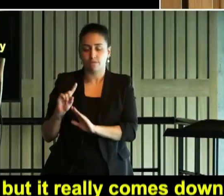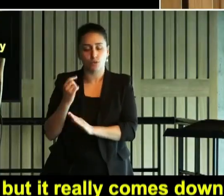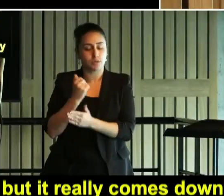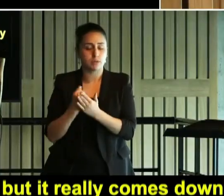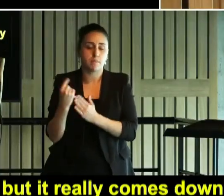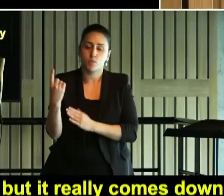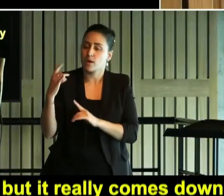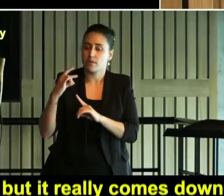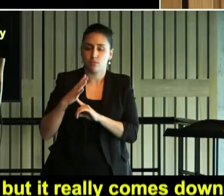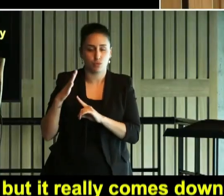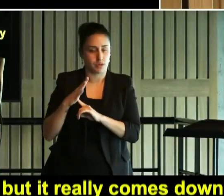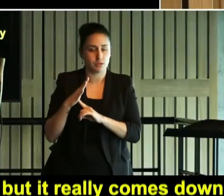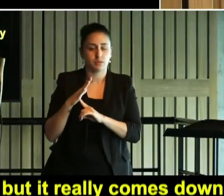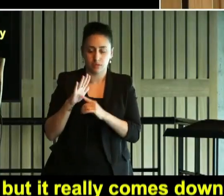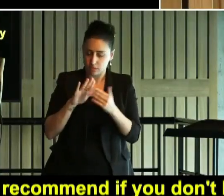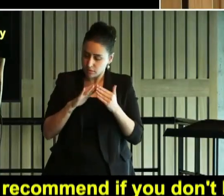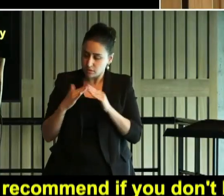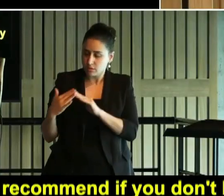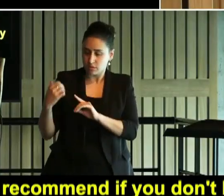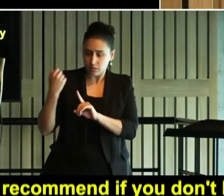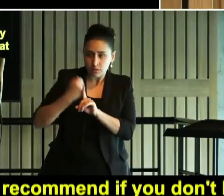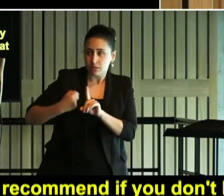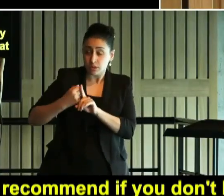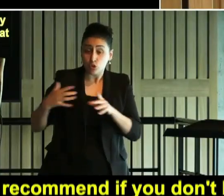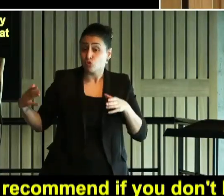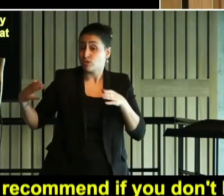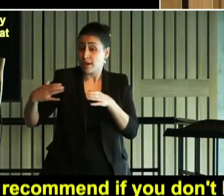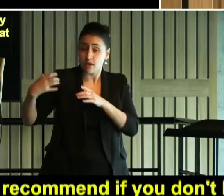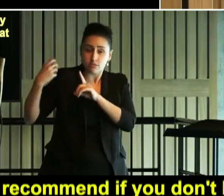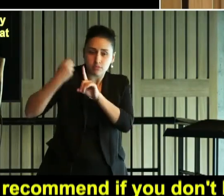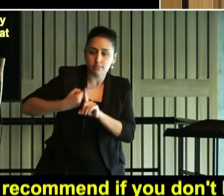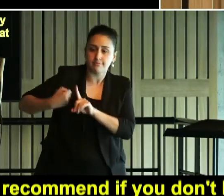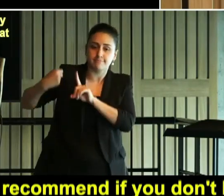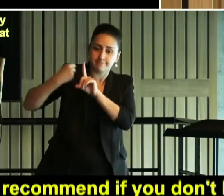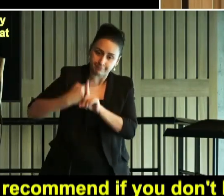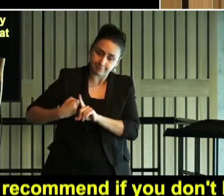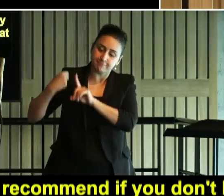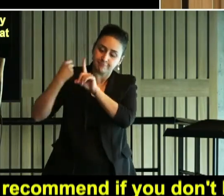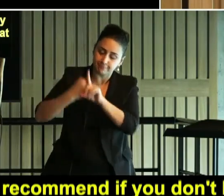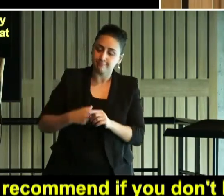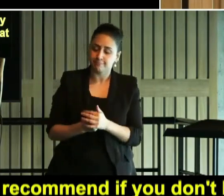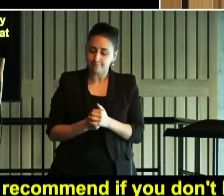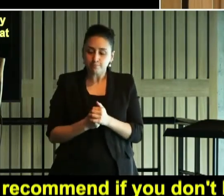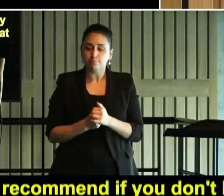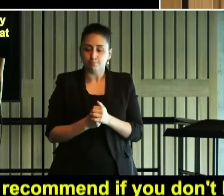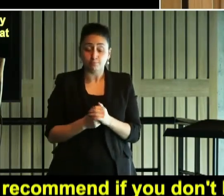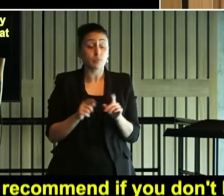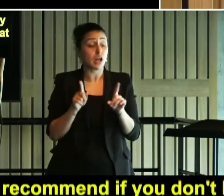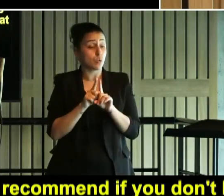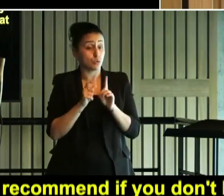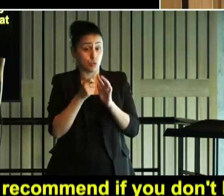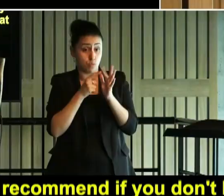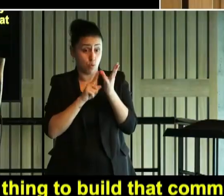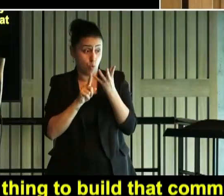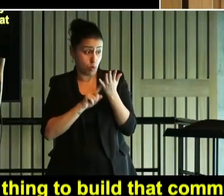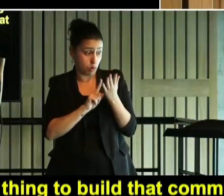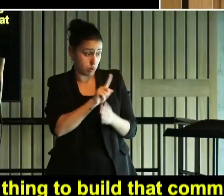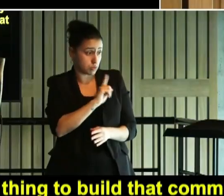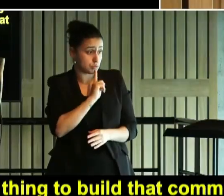to build that community and to advocate as a community as well. Just on the note that Paul was making